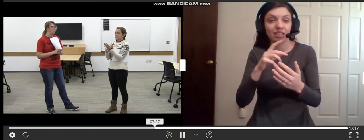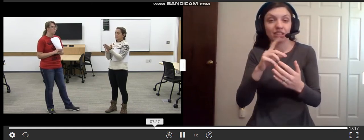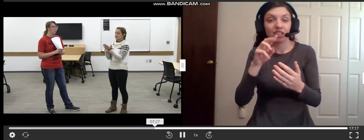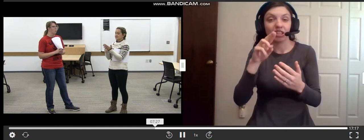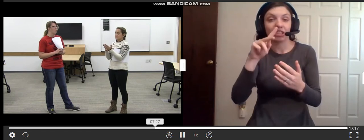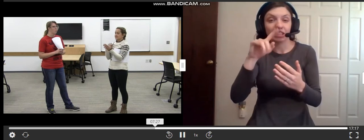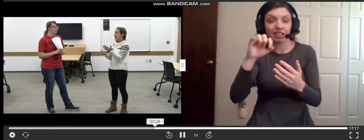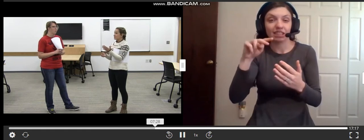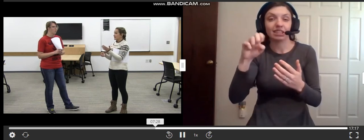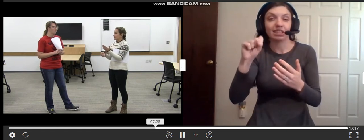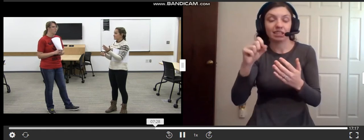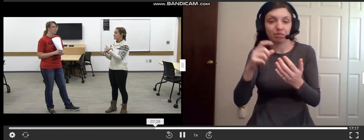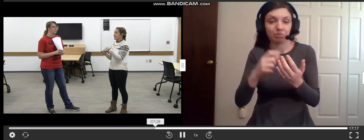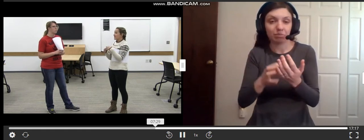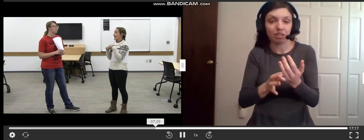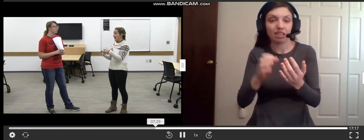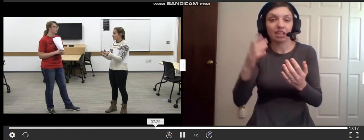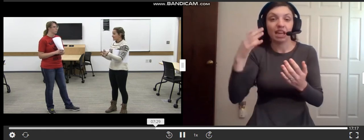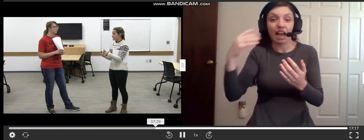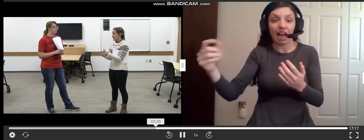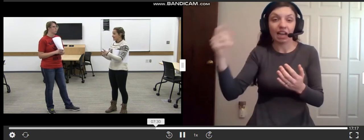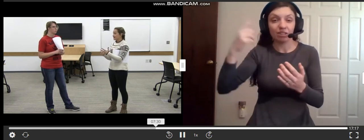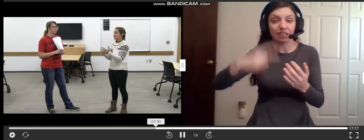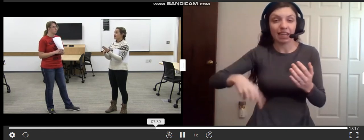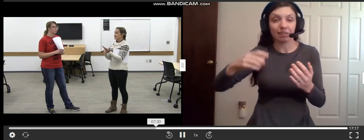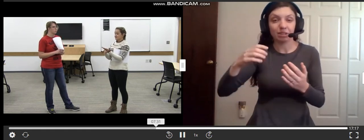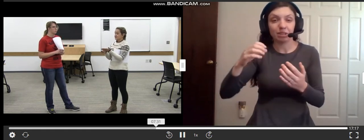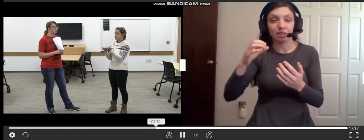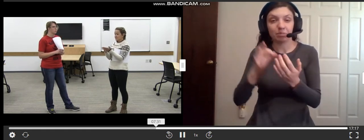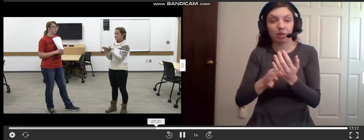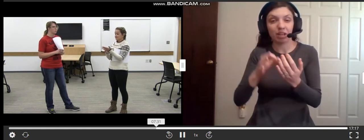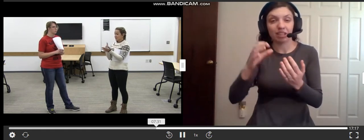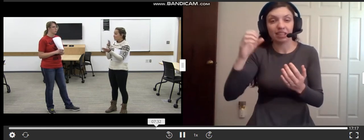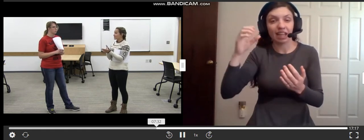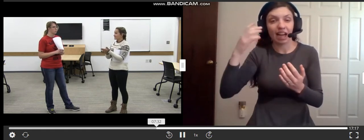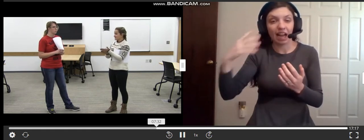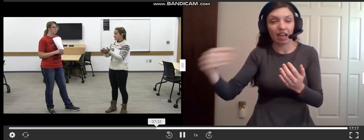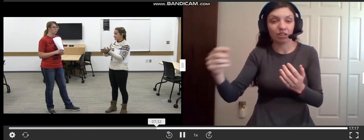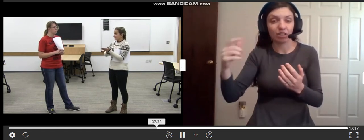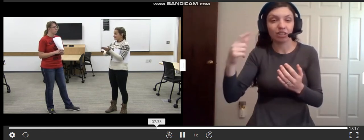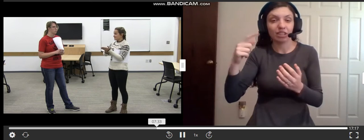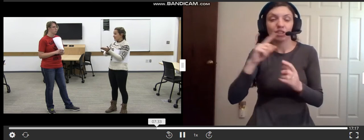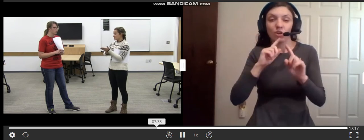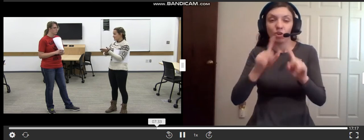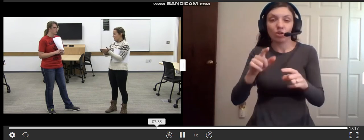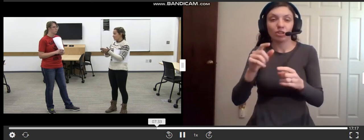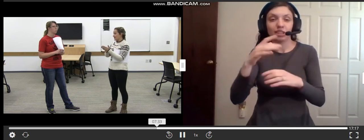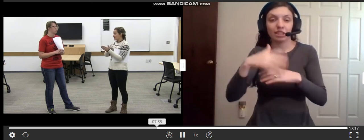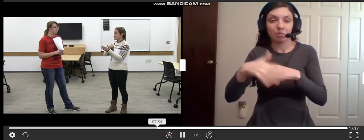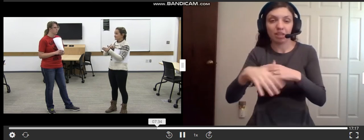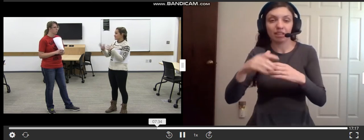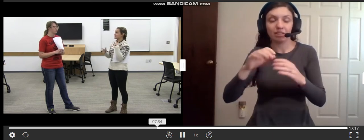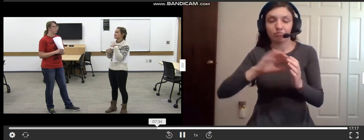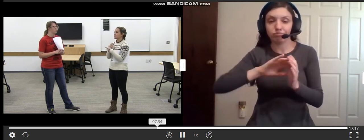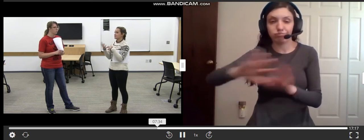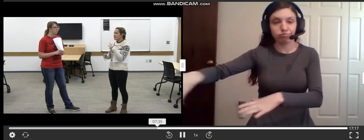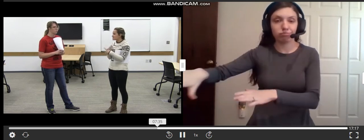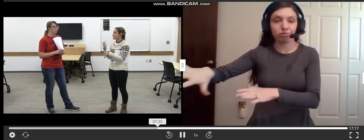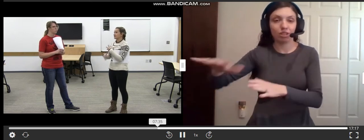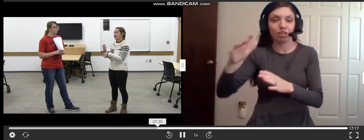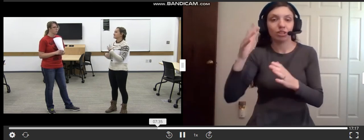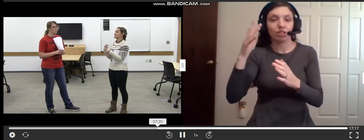so then she says, out, damn spot. Out, I say. And so she's basically ordering this blood to go away because she's